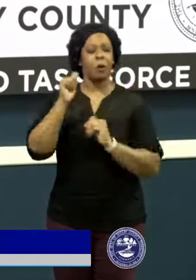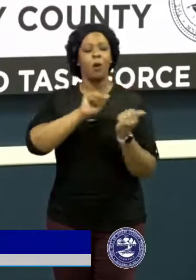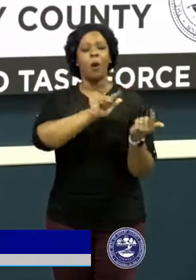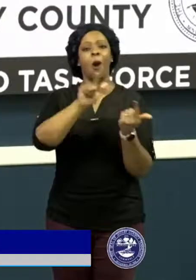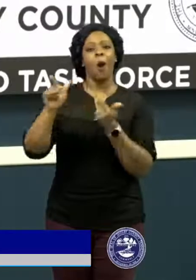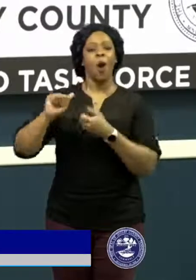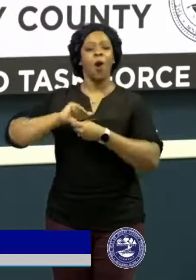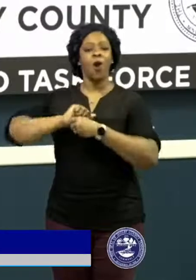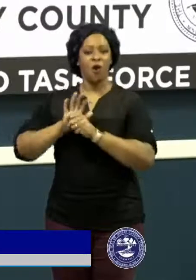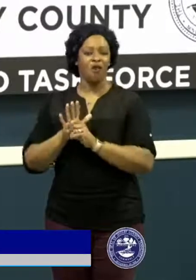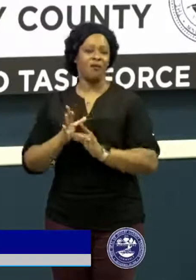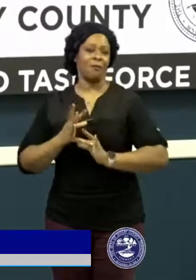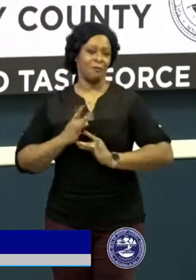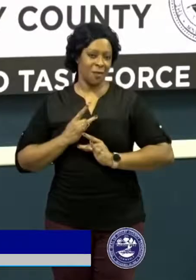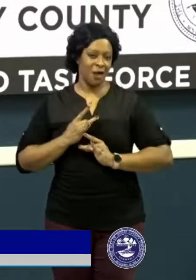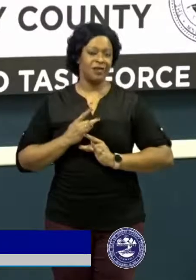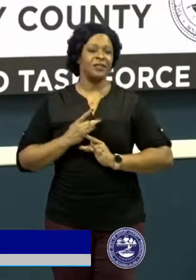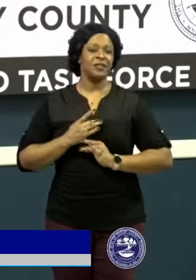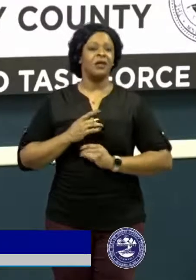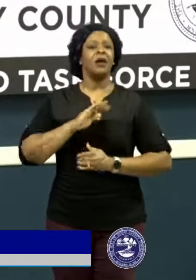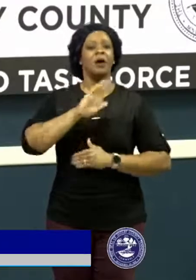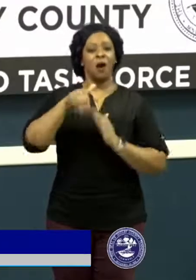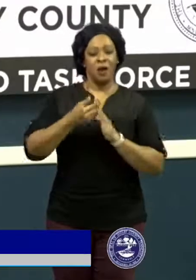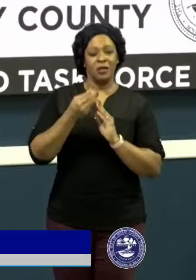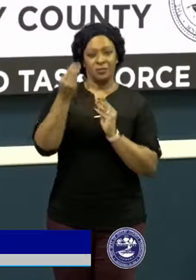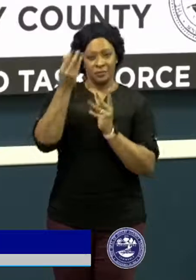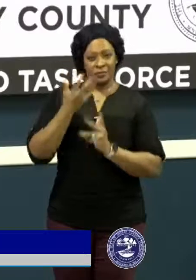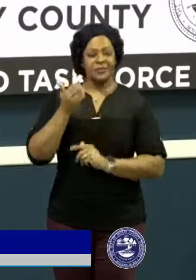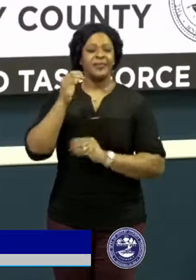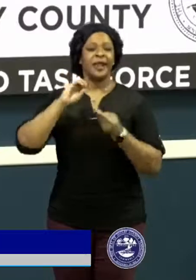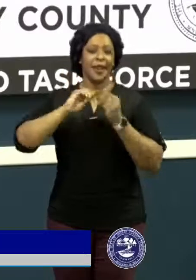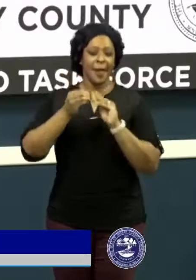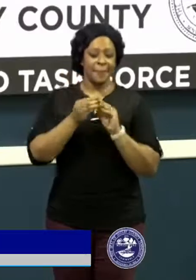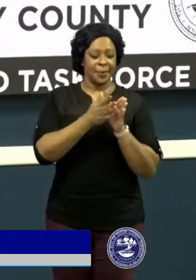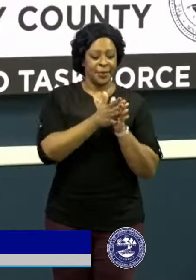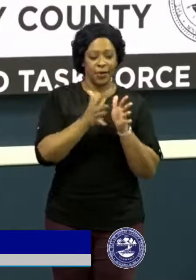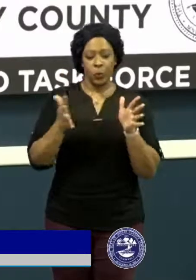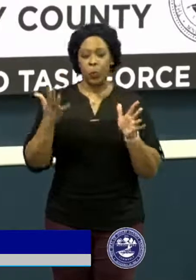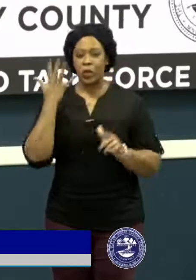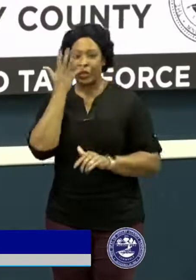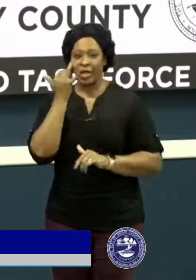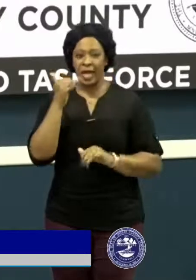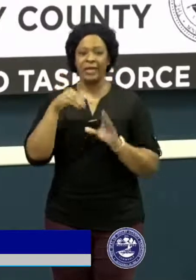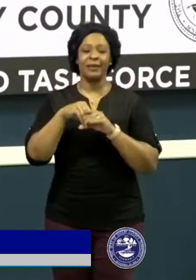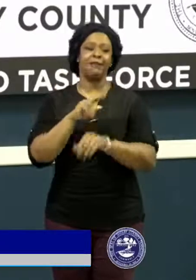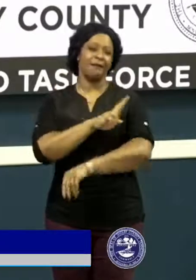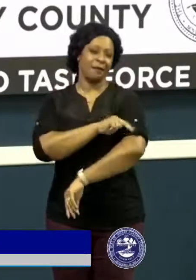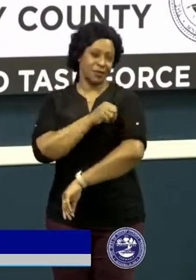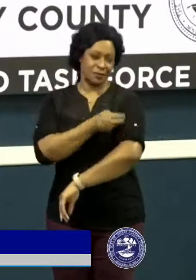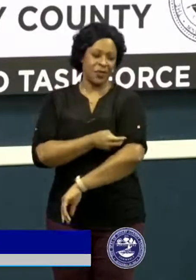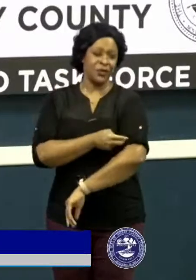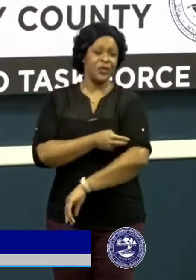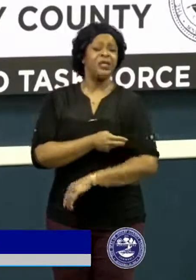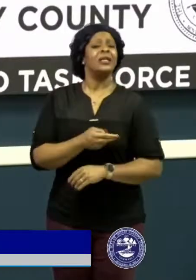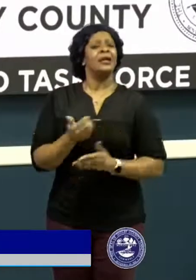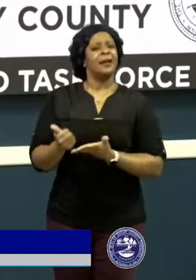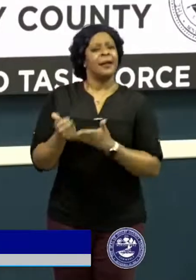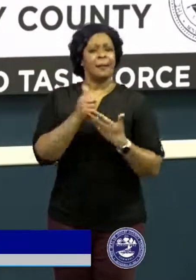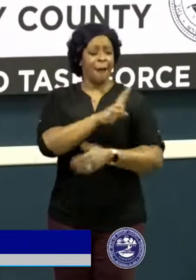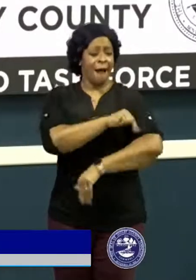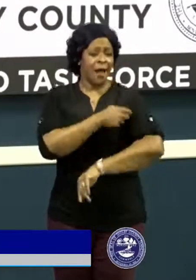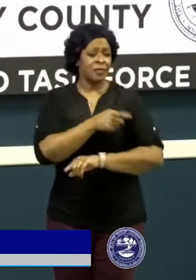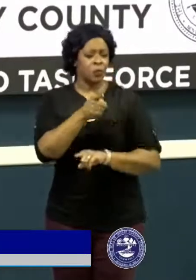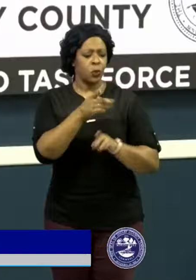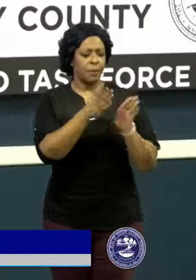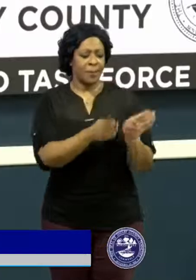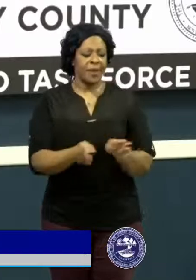all COVID positive, and they all give us a data point to know what's going on in the hospitals. And it helps the hospitals